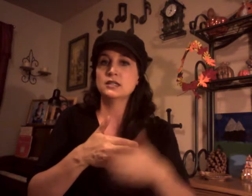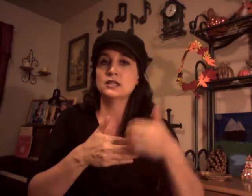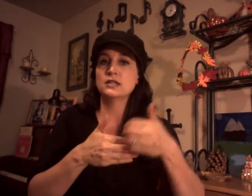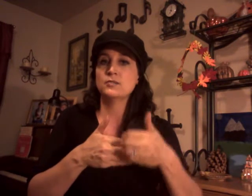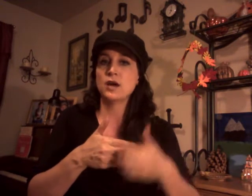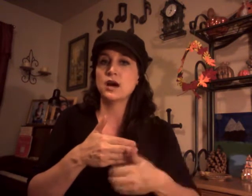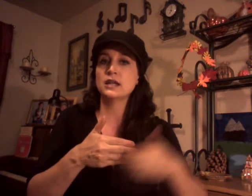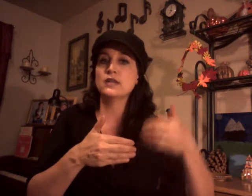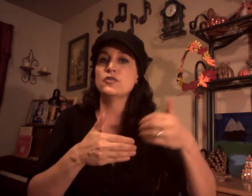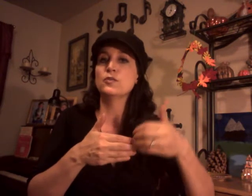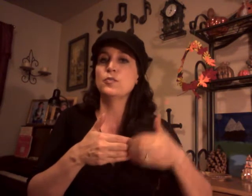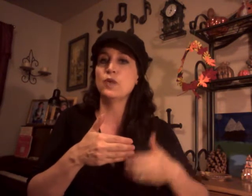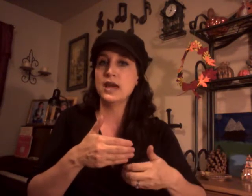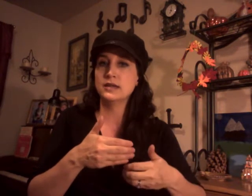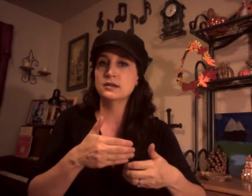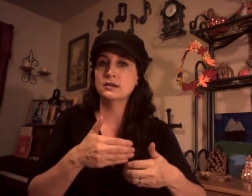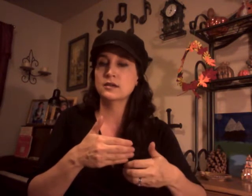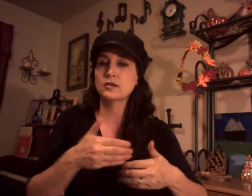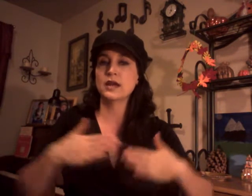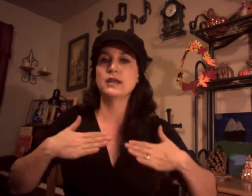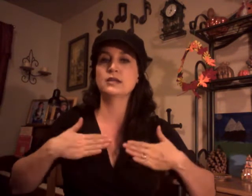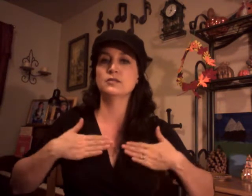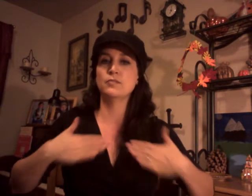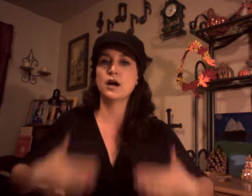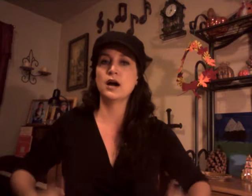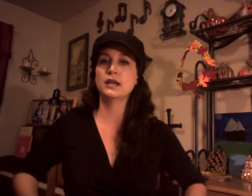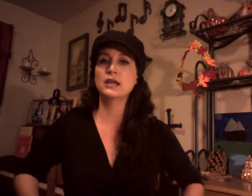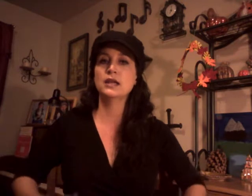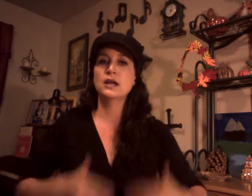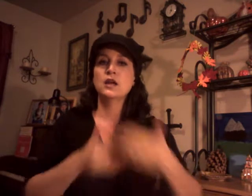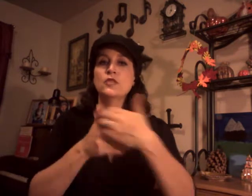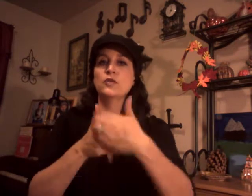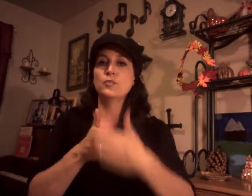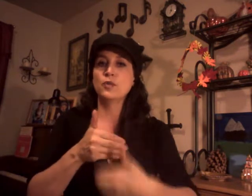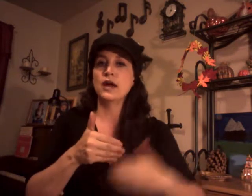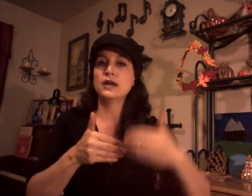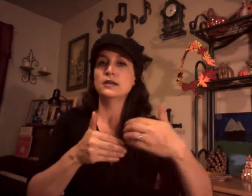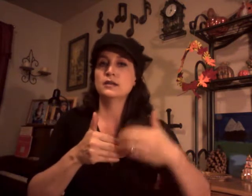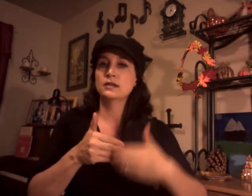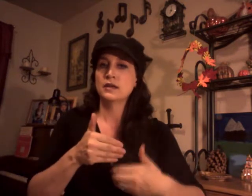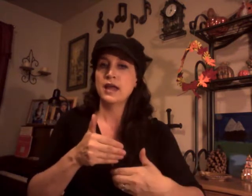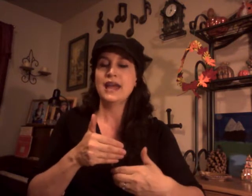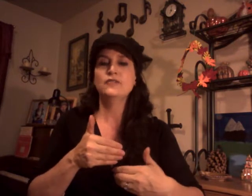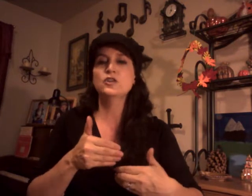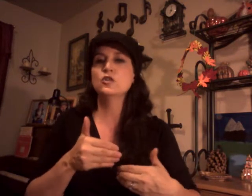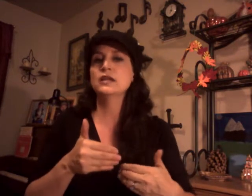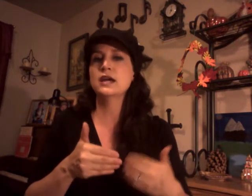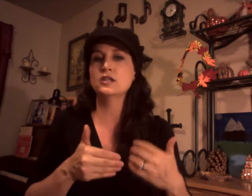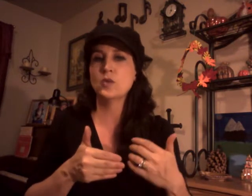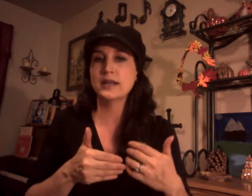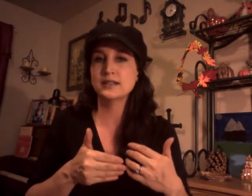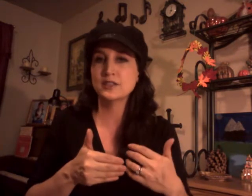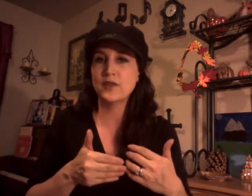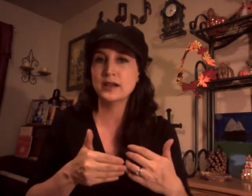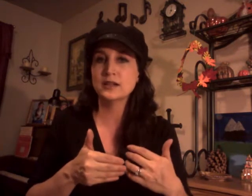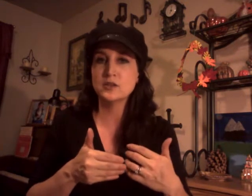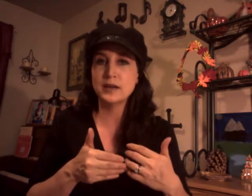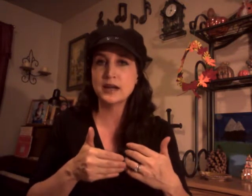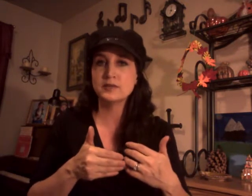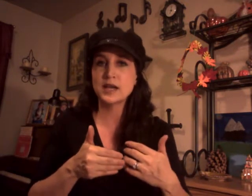His body, the bread. Okay, his body, the bread. And if you can only cut it twice, that's fine, because you may not have time to